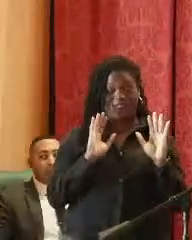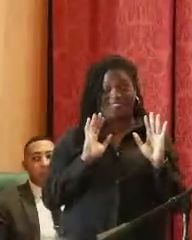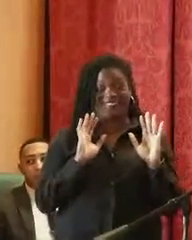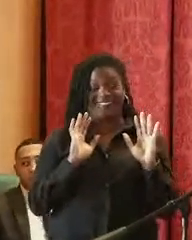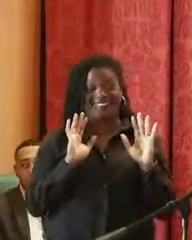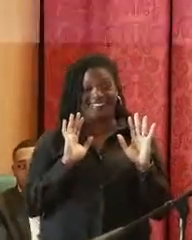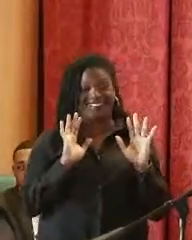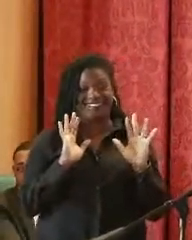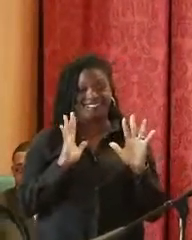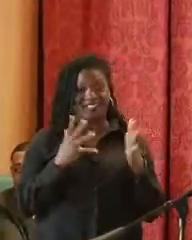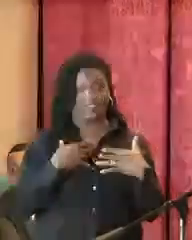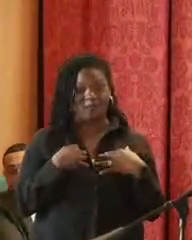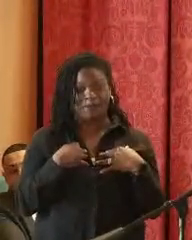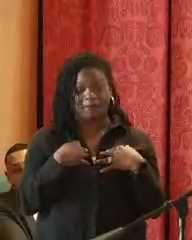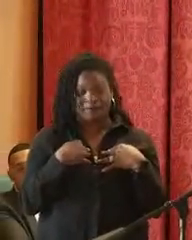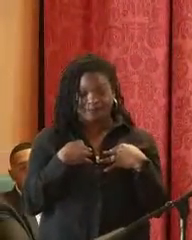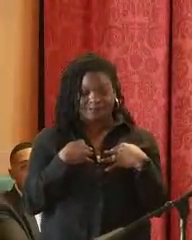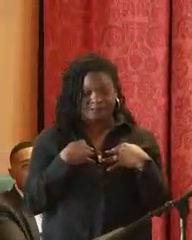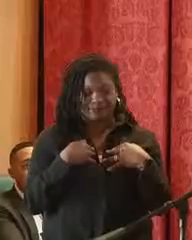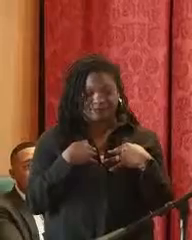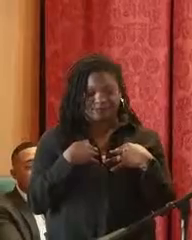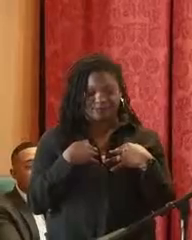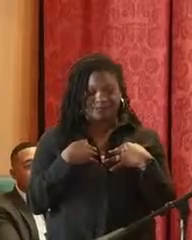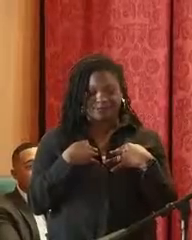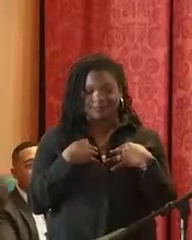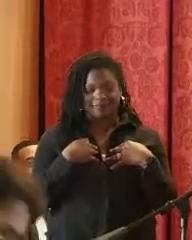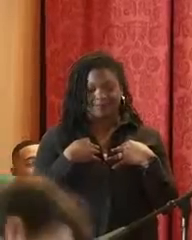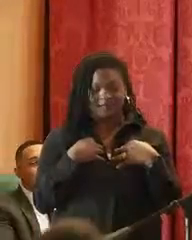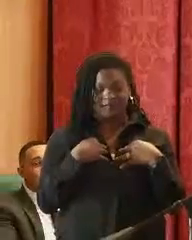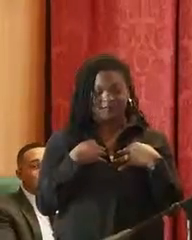I'm an emotional person.